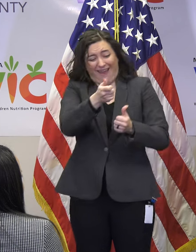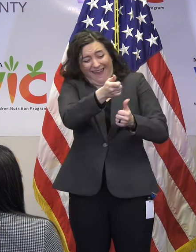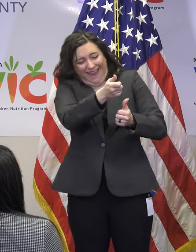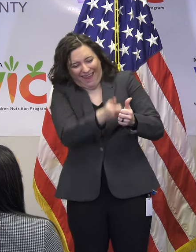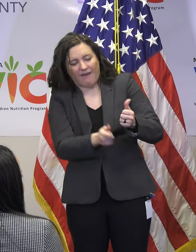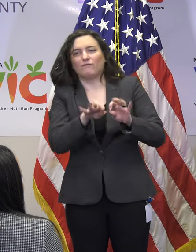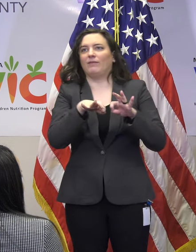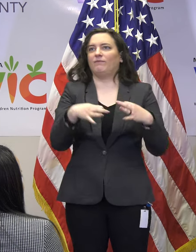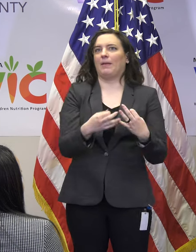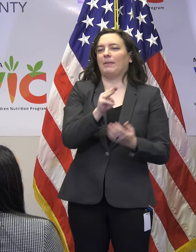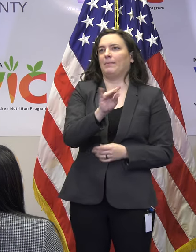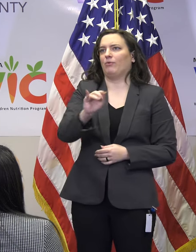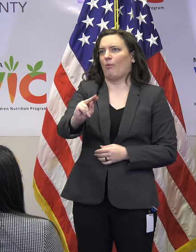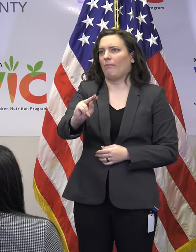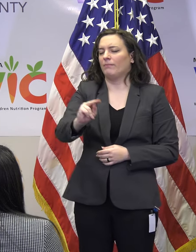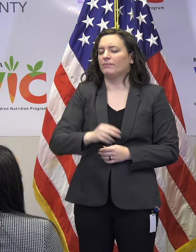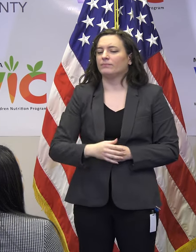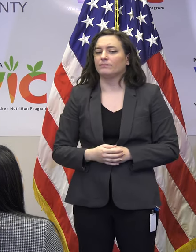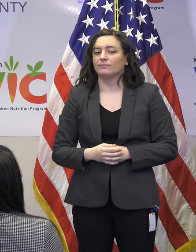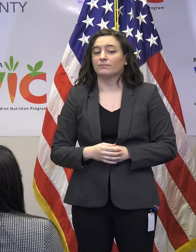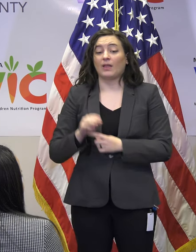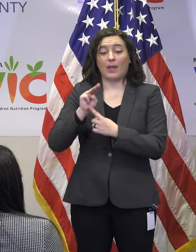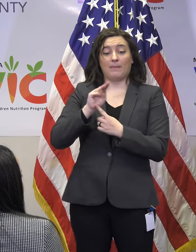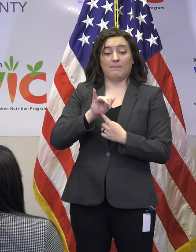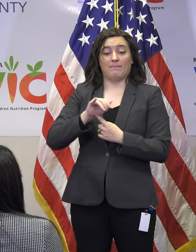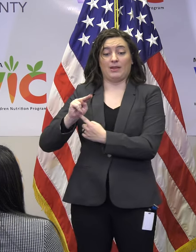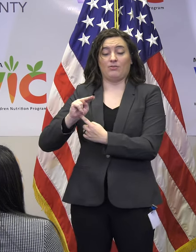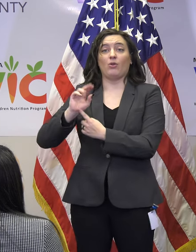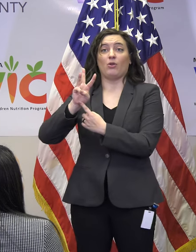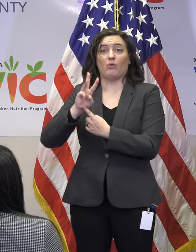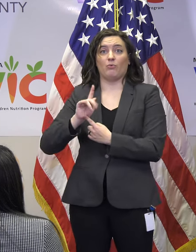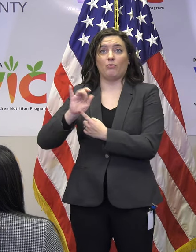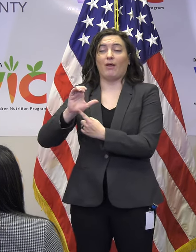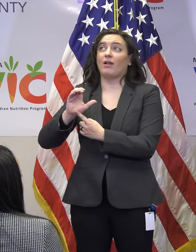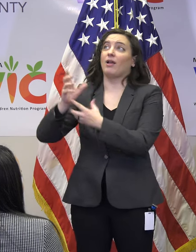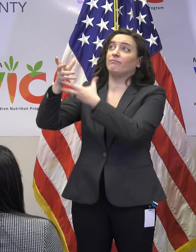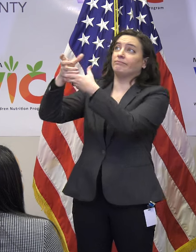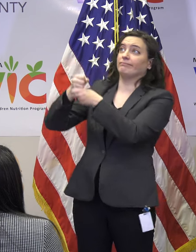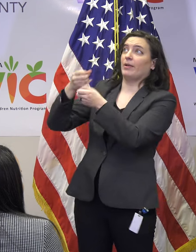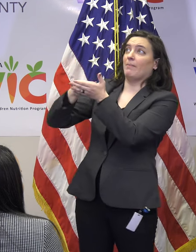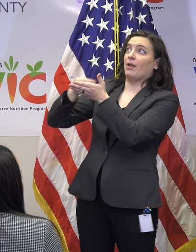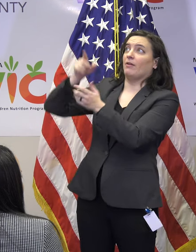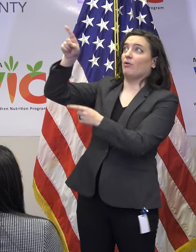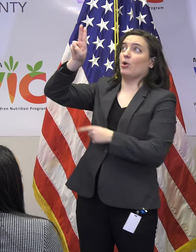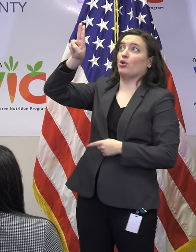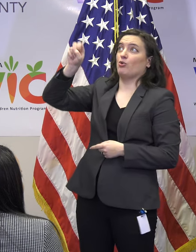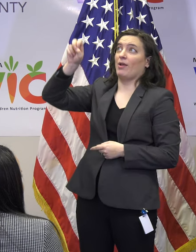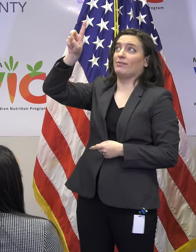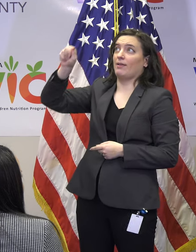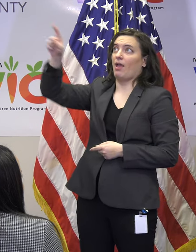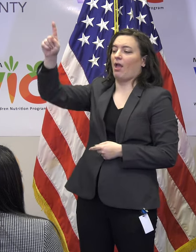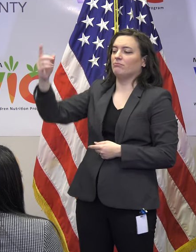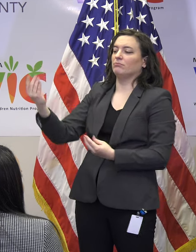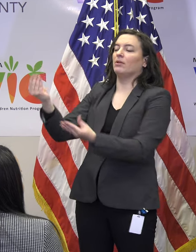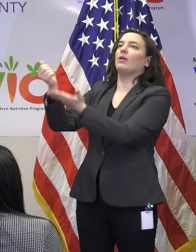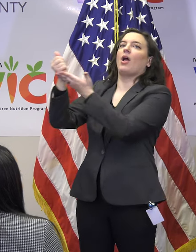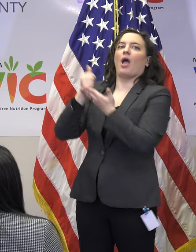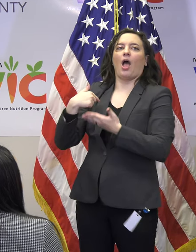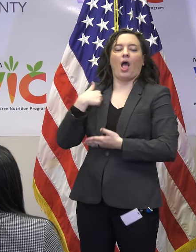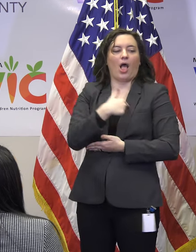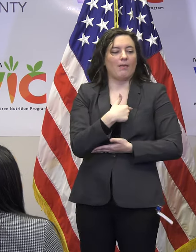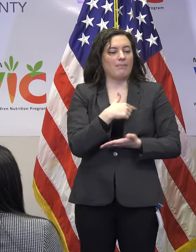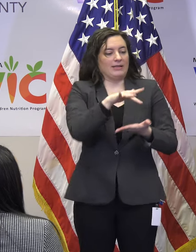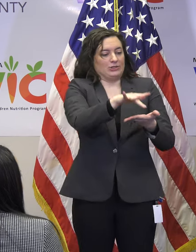Minnesota. Minnesota WIC has received funding from USDA that will allow us to cover costs